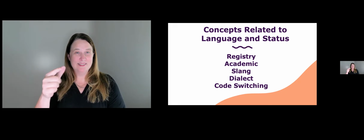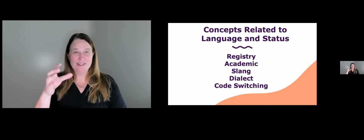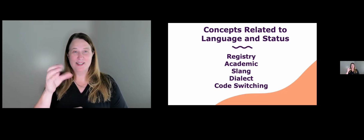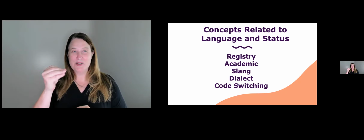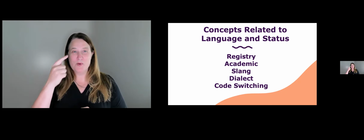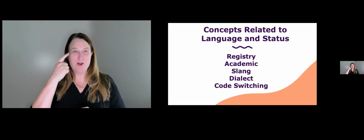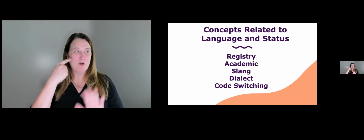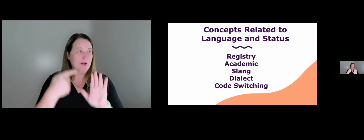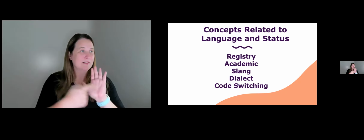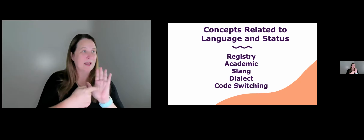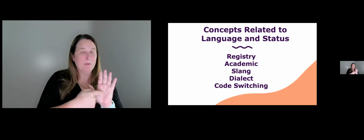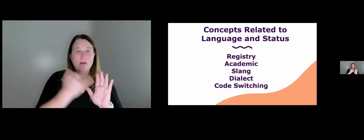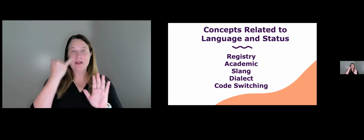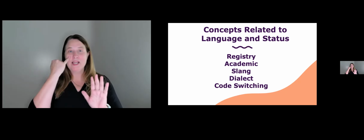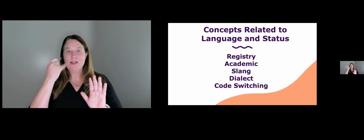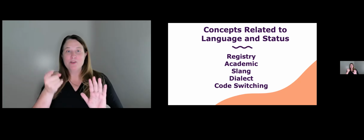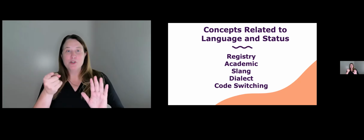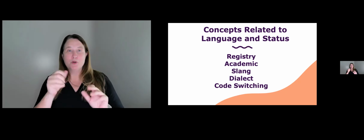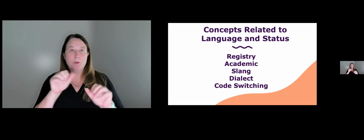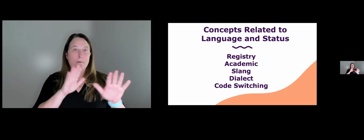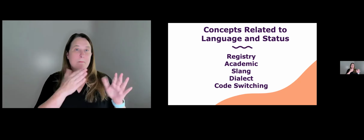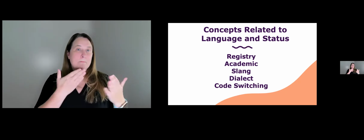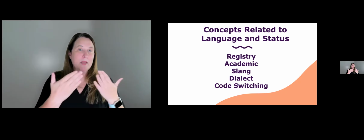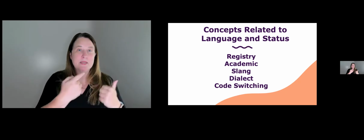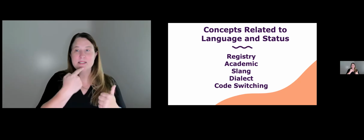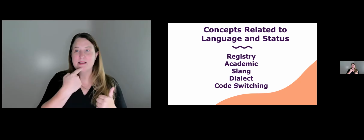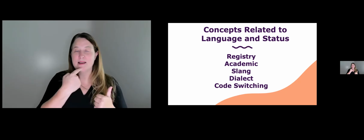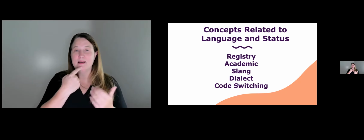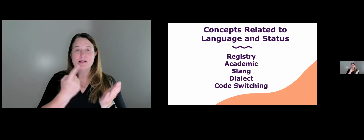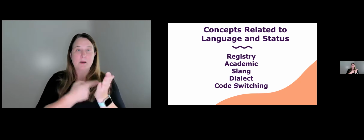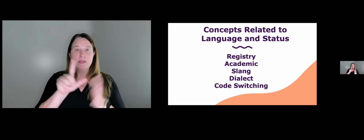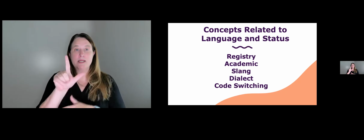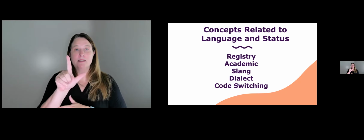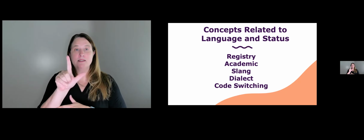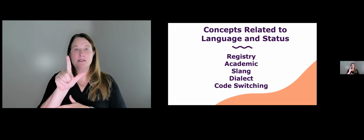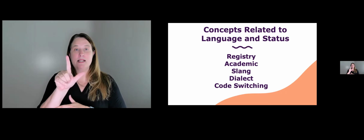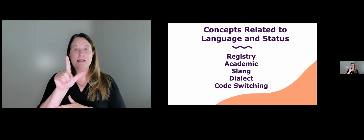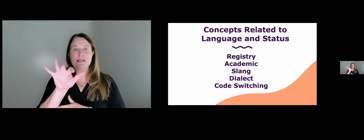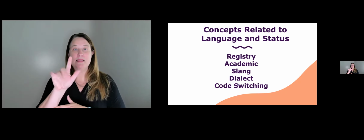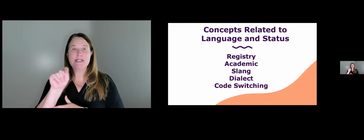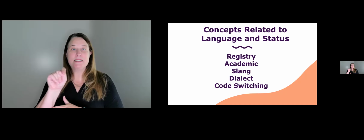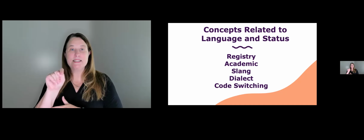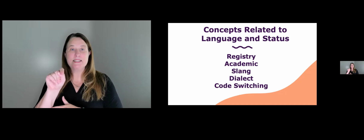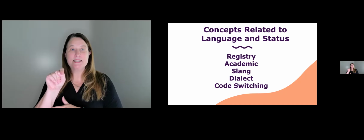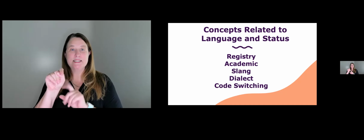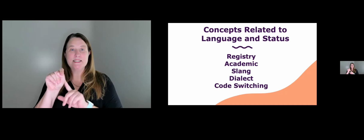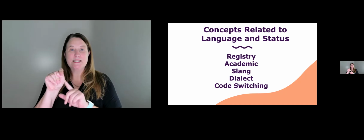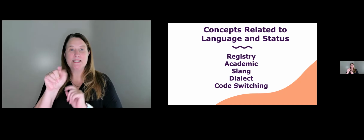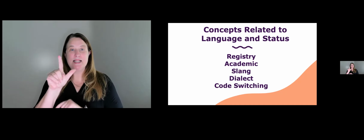generations have their different slang, for example, if maybe you